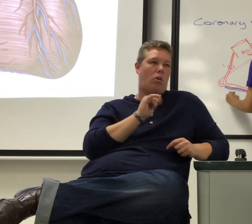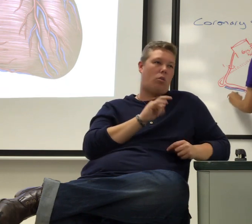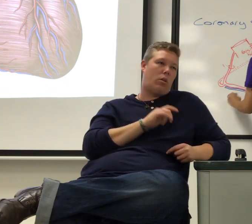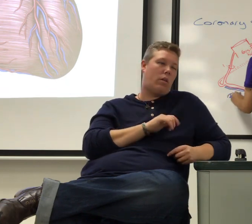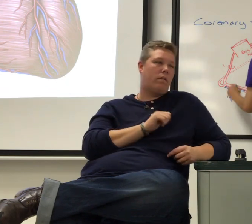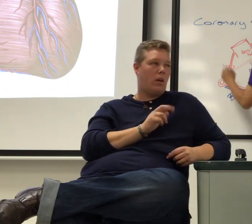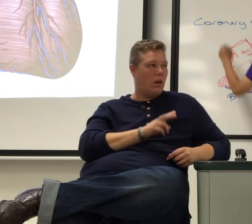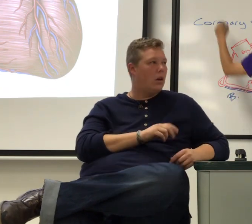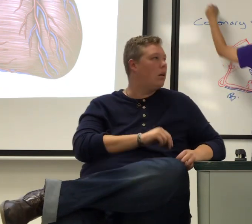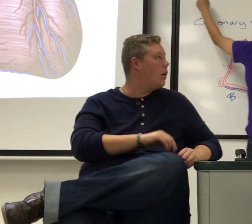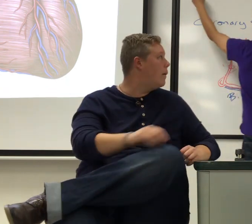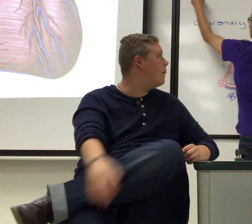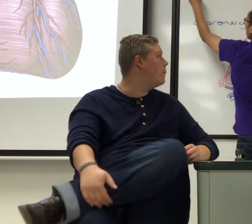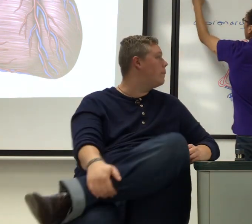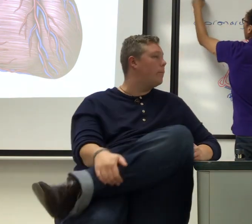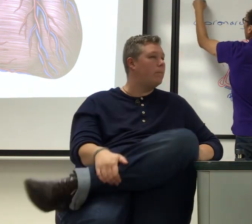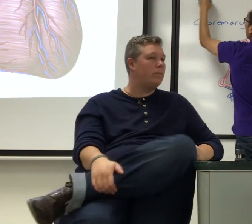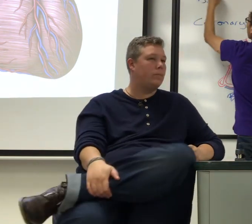Call it B.